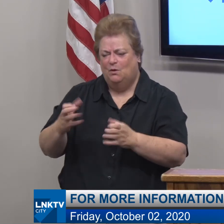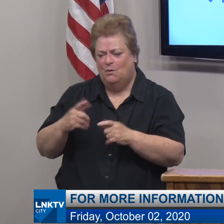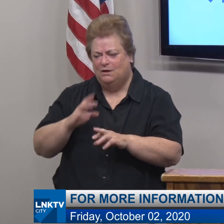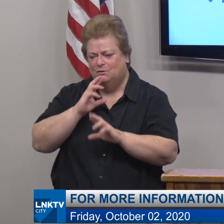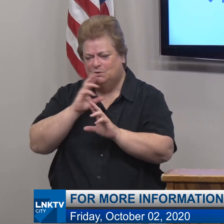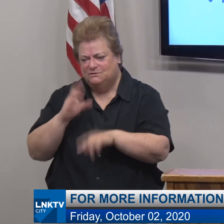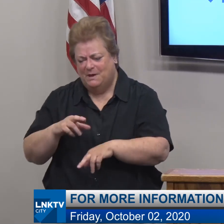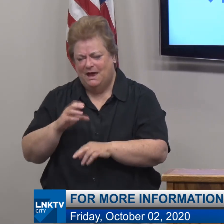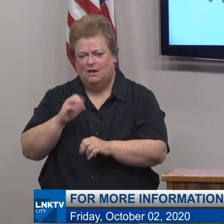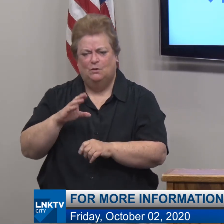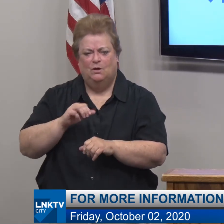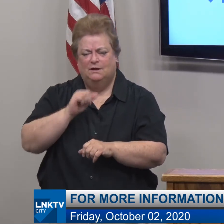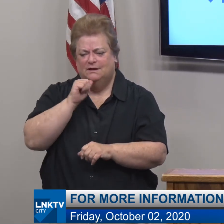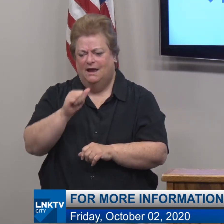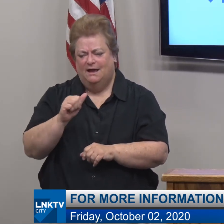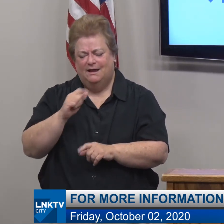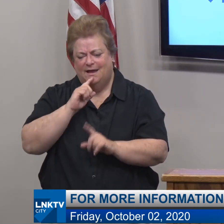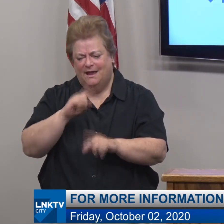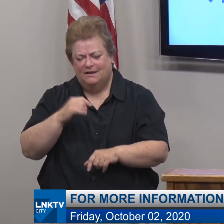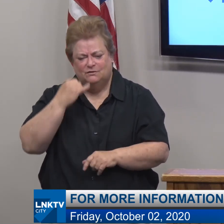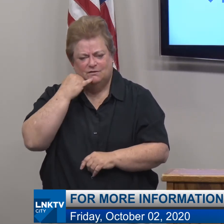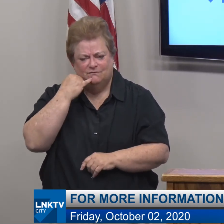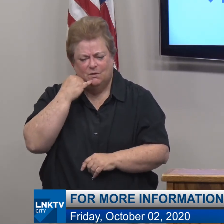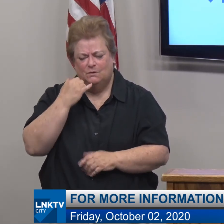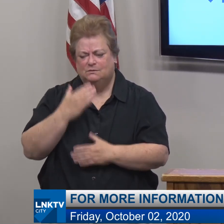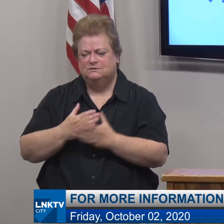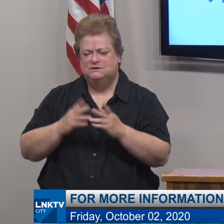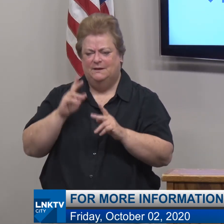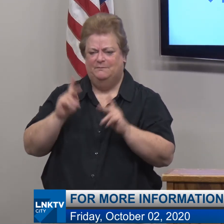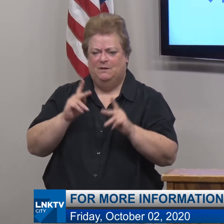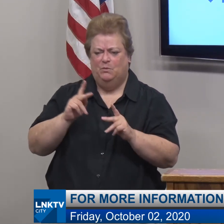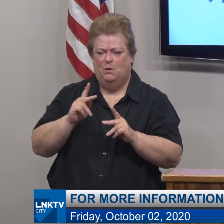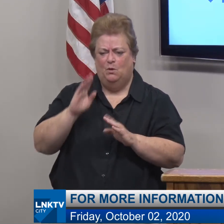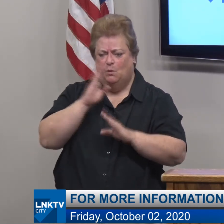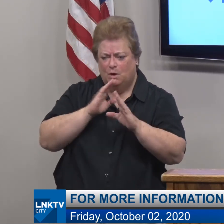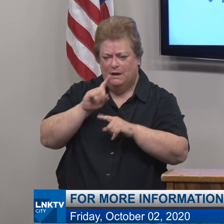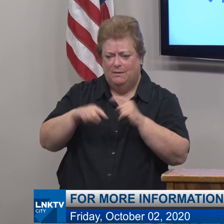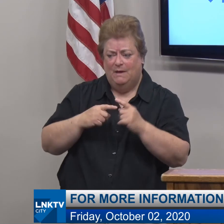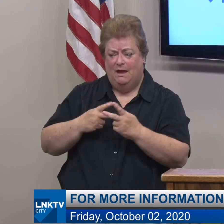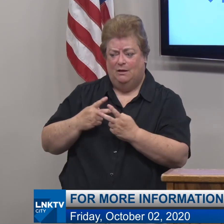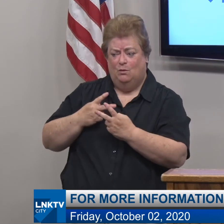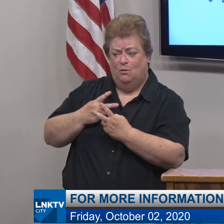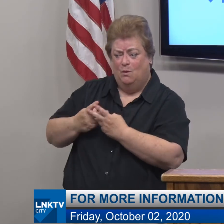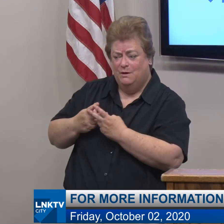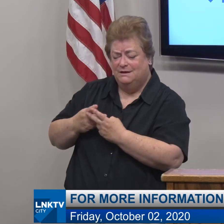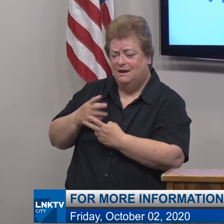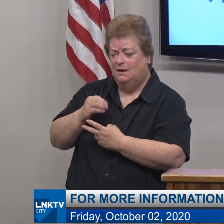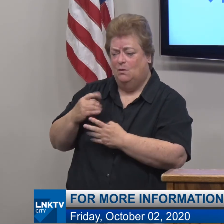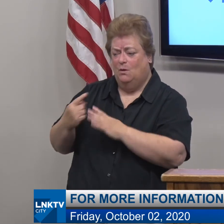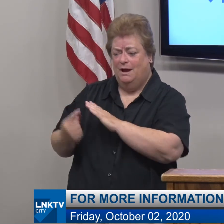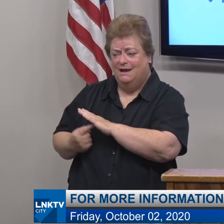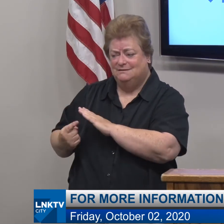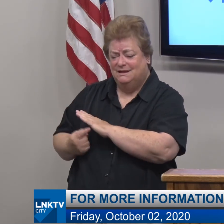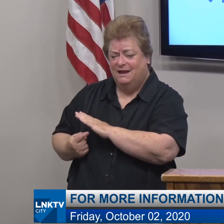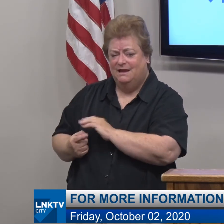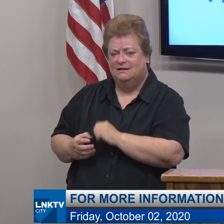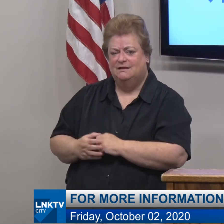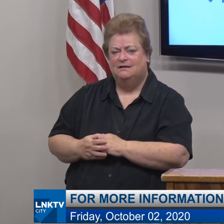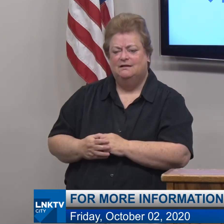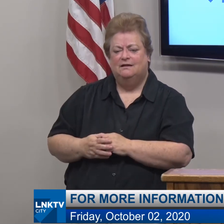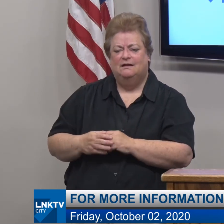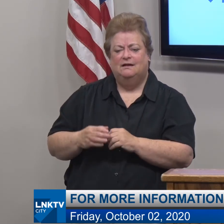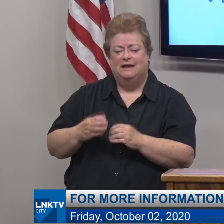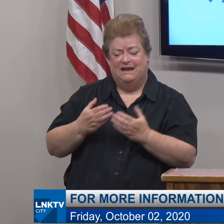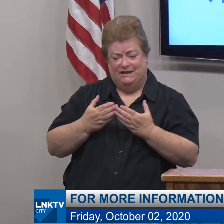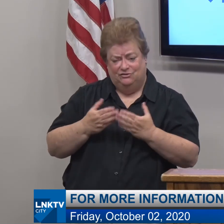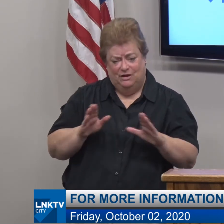phone. Some people are concerned about being in quarantine or having to isolate. In general, the people in our